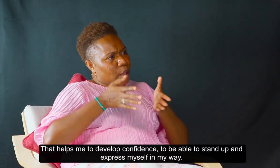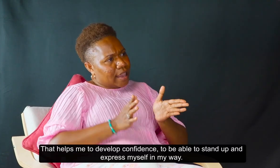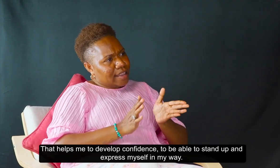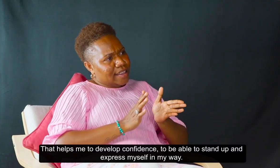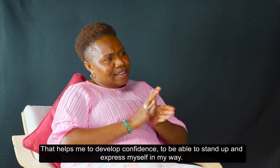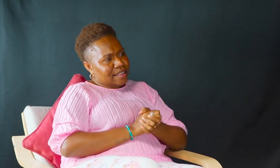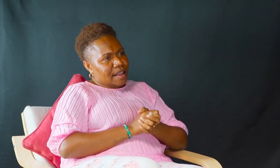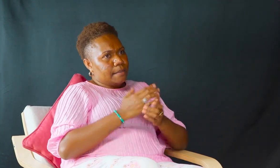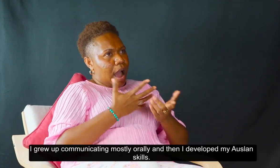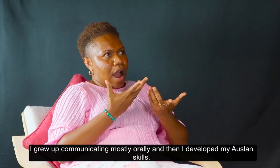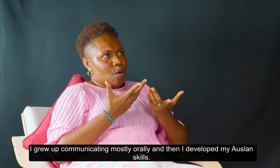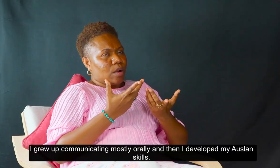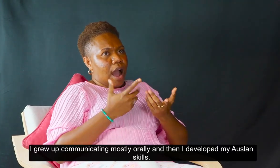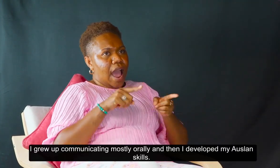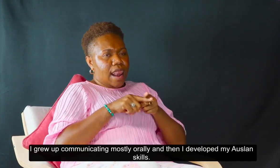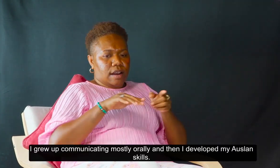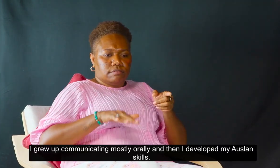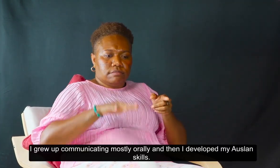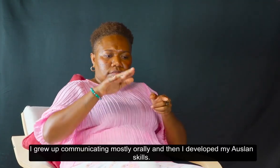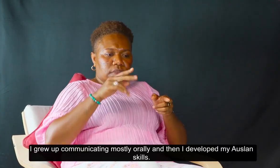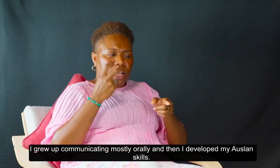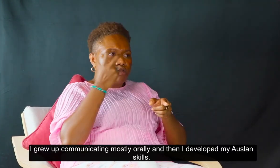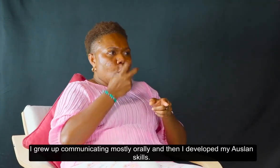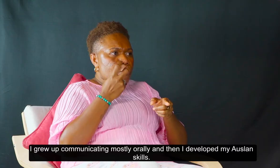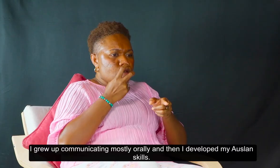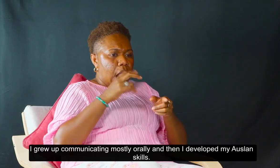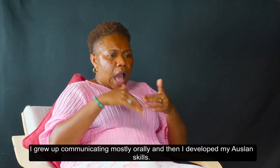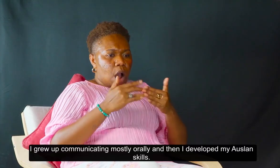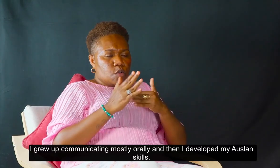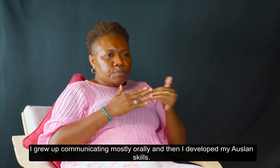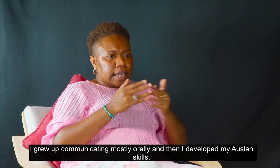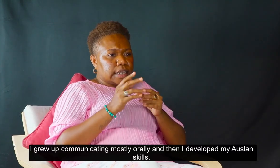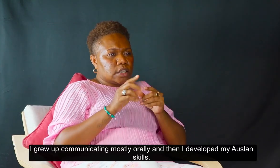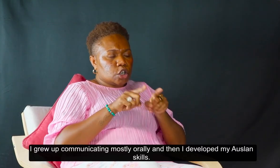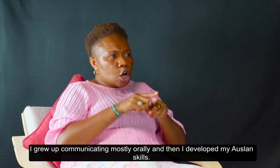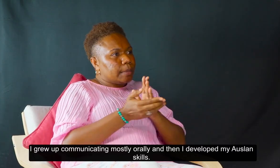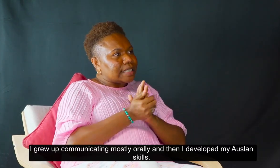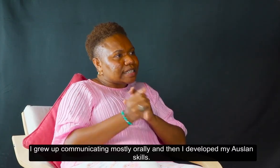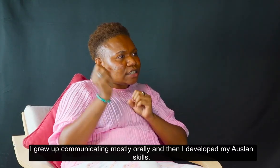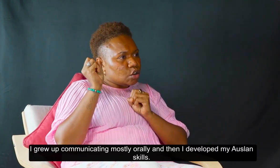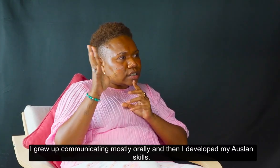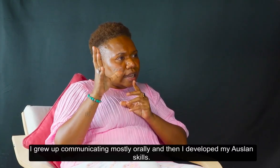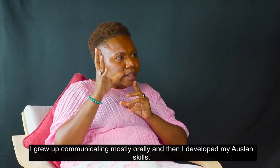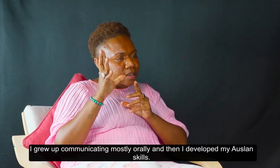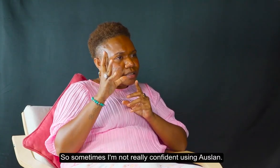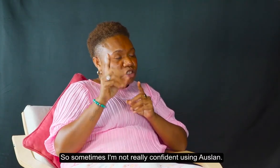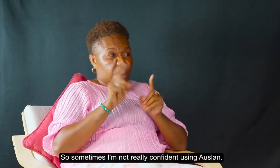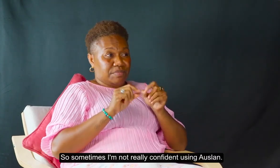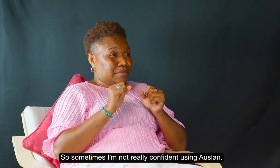in my way. I grew up communicating mostly orally, and then I developed my Auslan skills. So sometimes I'm